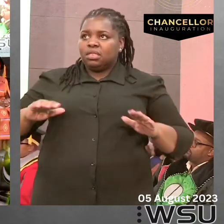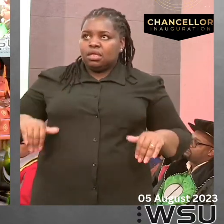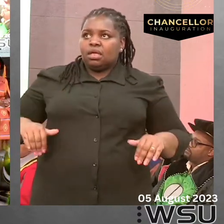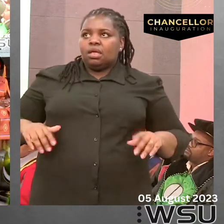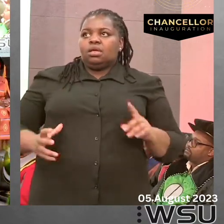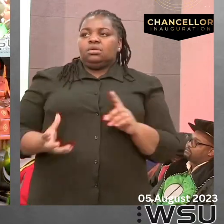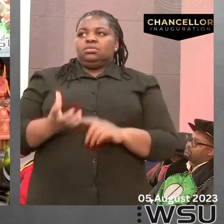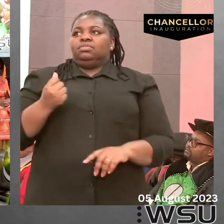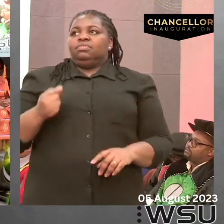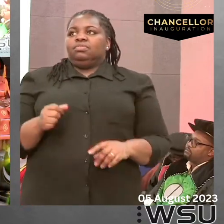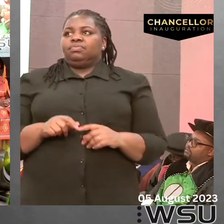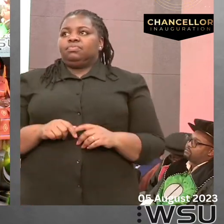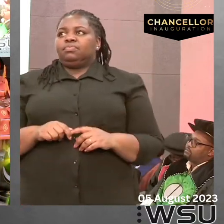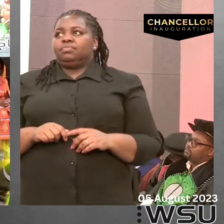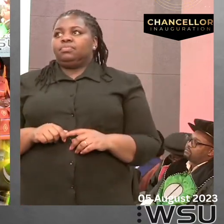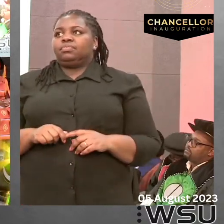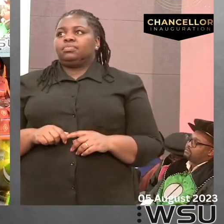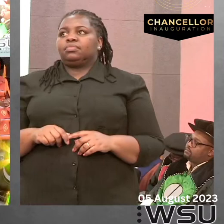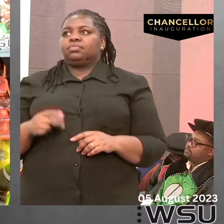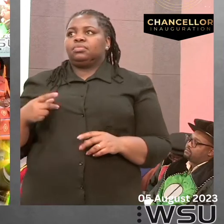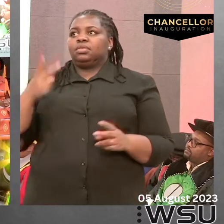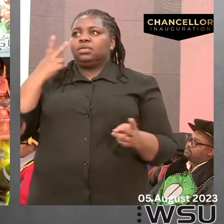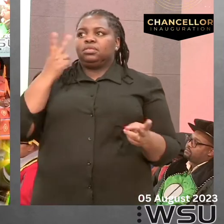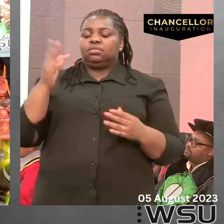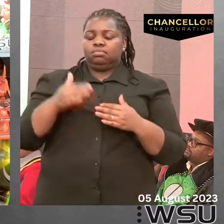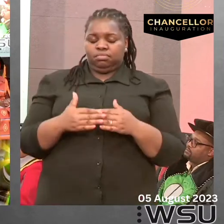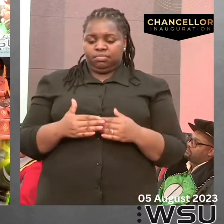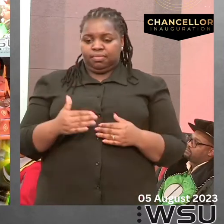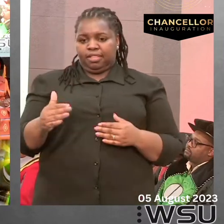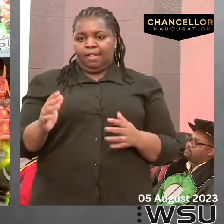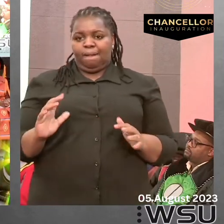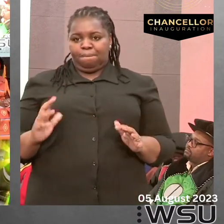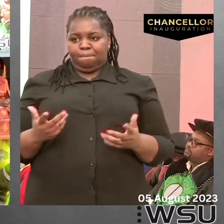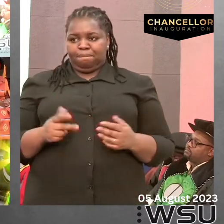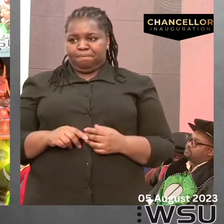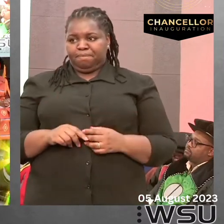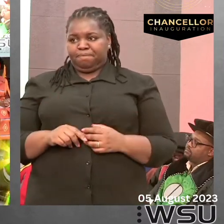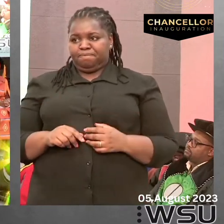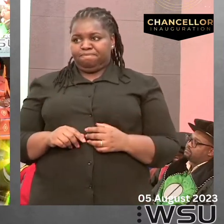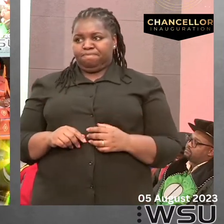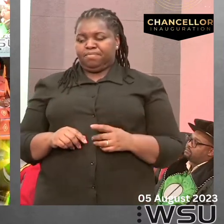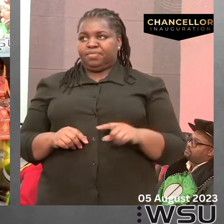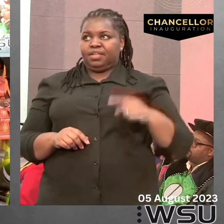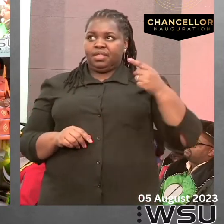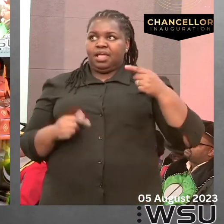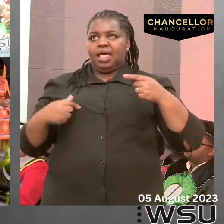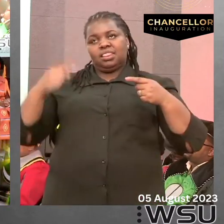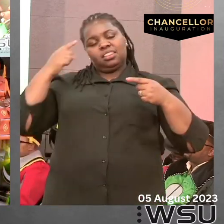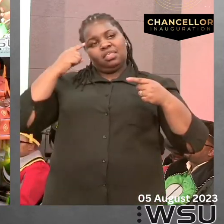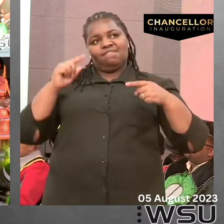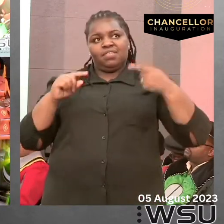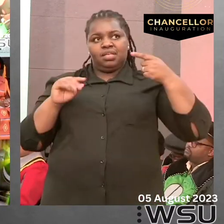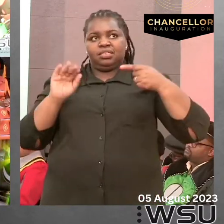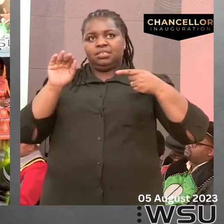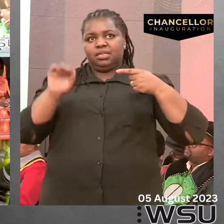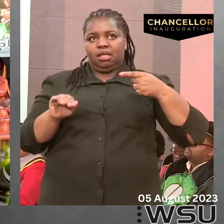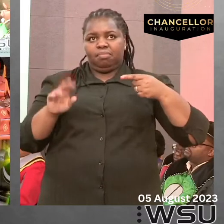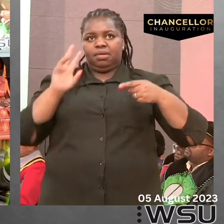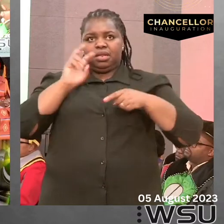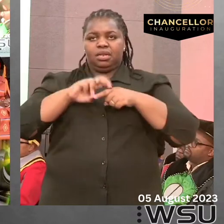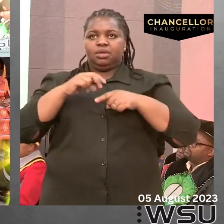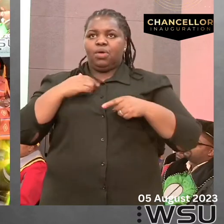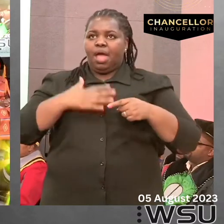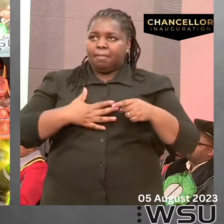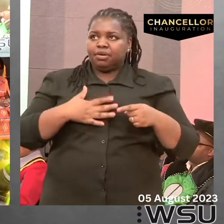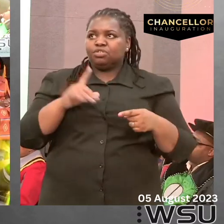that. Let's see how we move towards that. Firstly, I think the first step is that we must just appreciate that